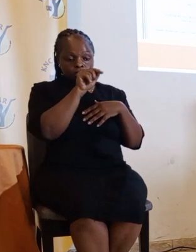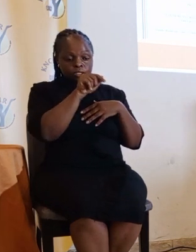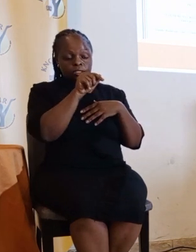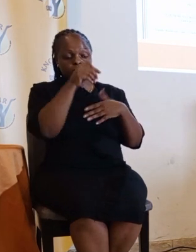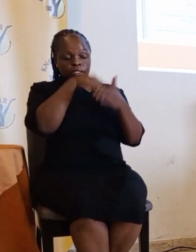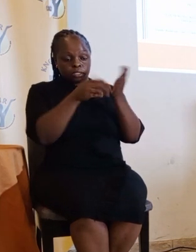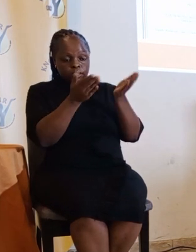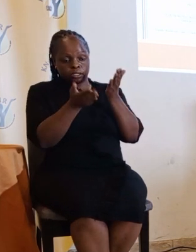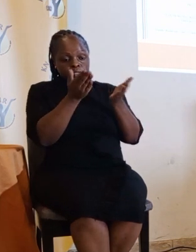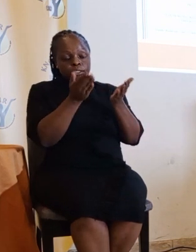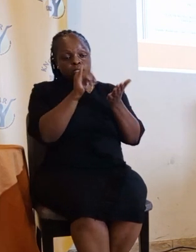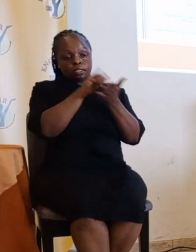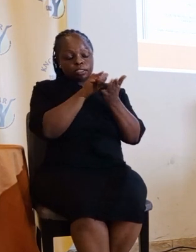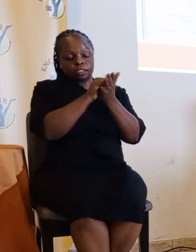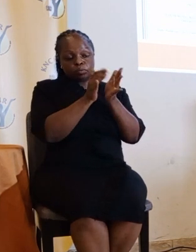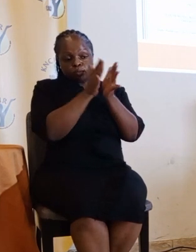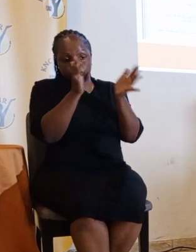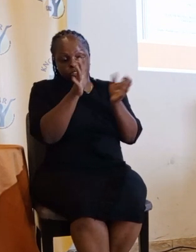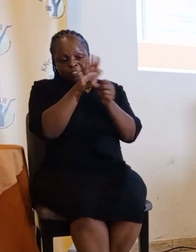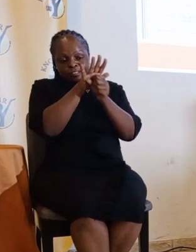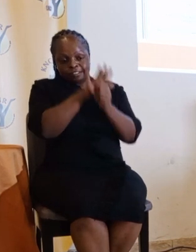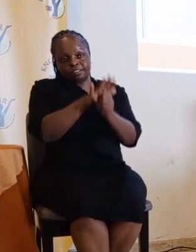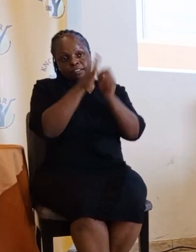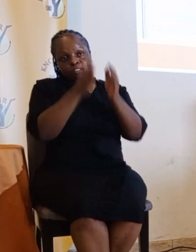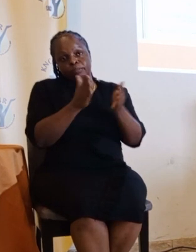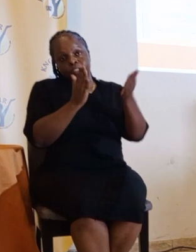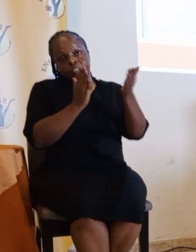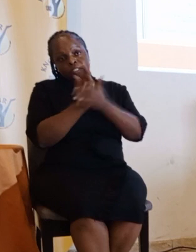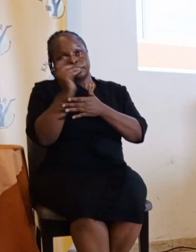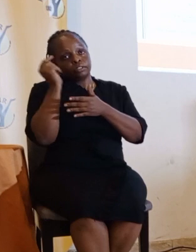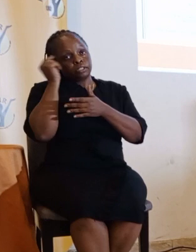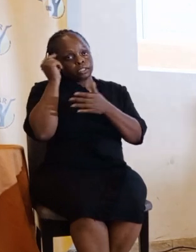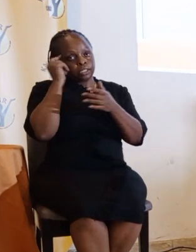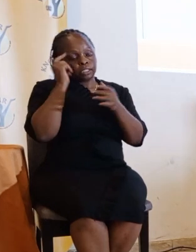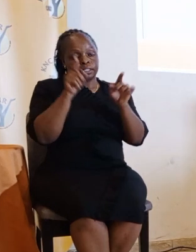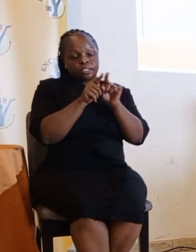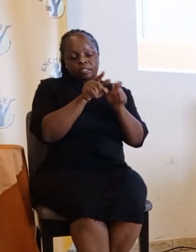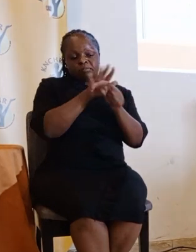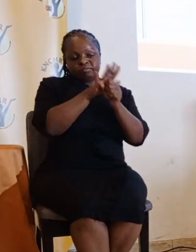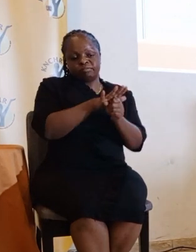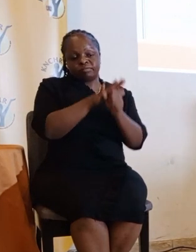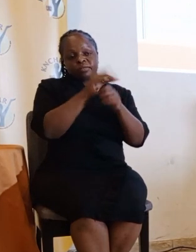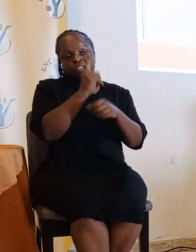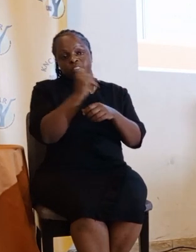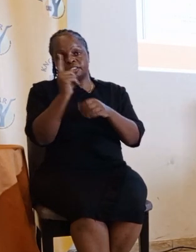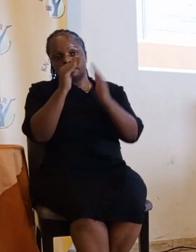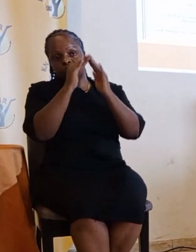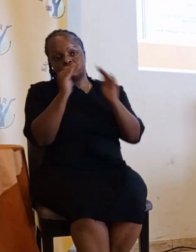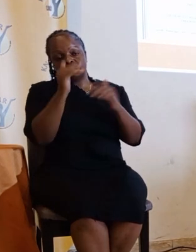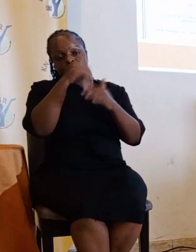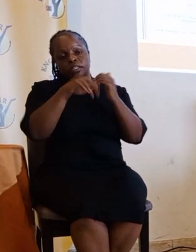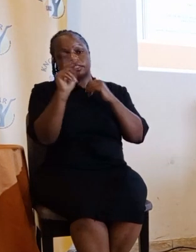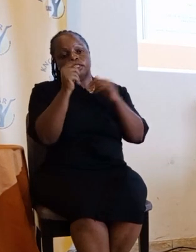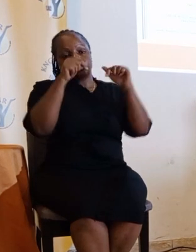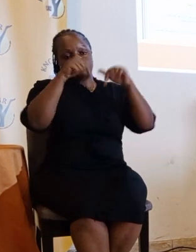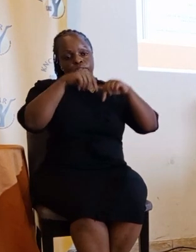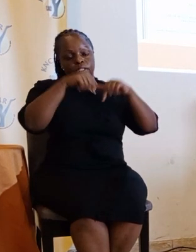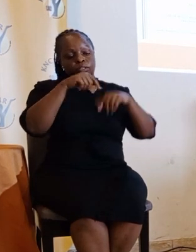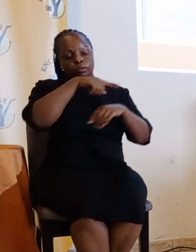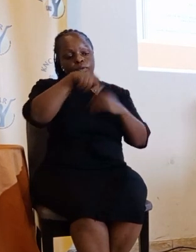assessment, is the most pressing human rights concern and threat to every household and most Kenyans today.